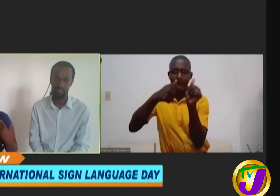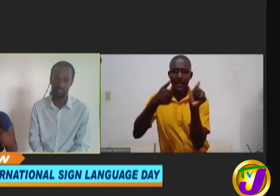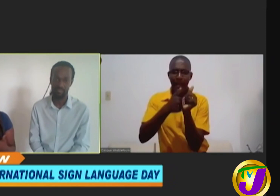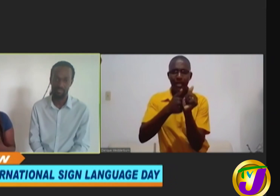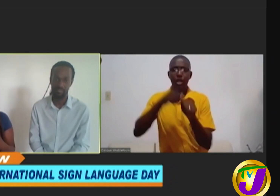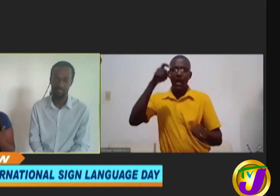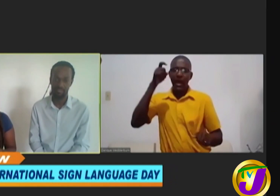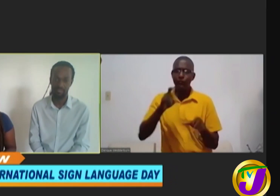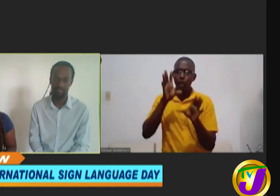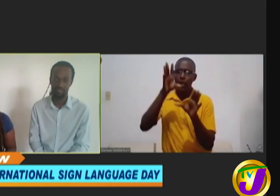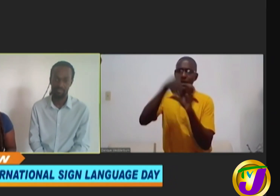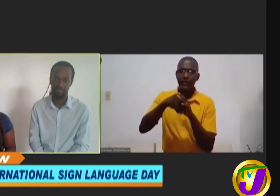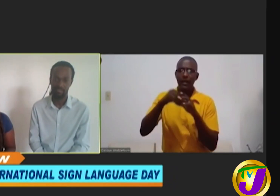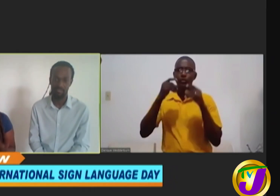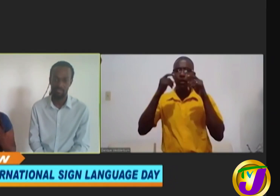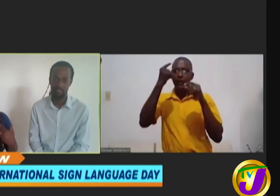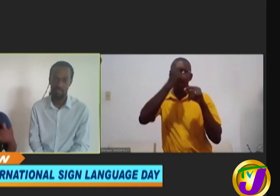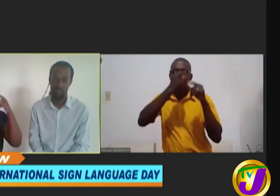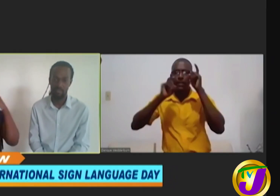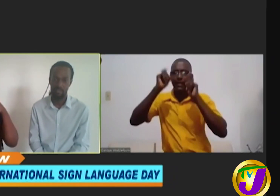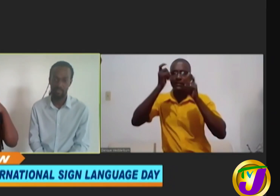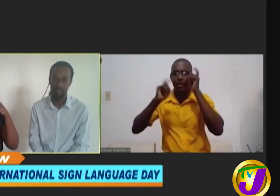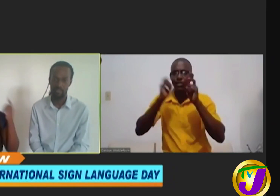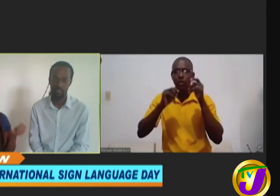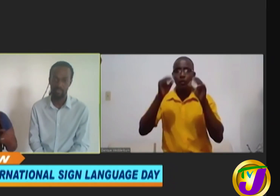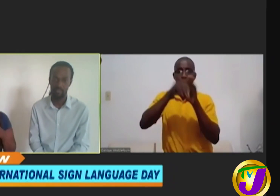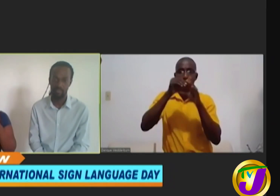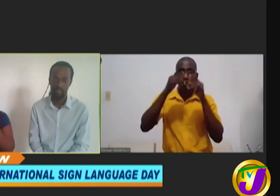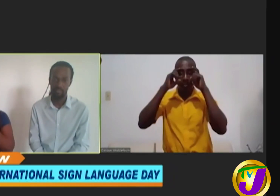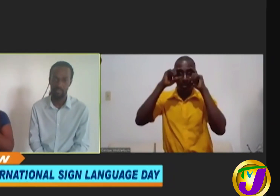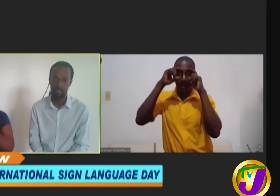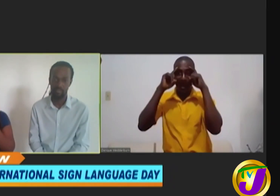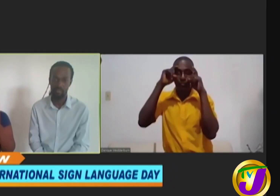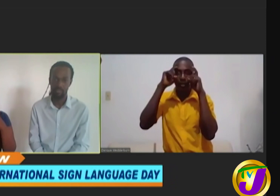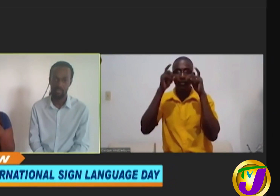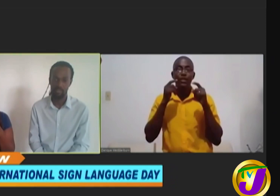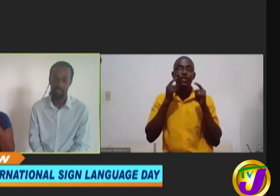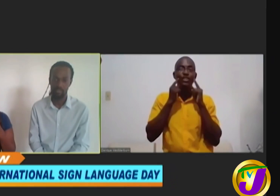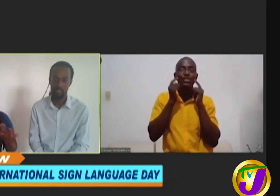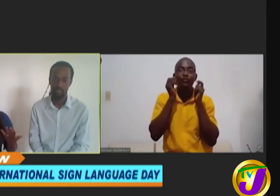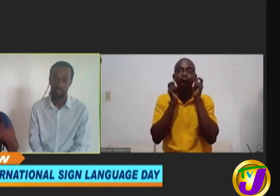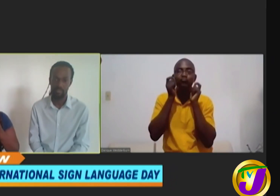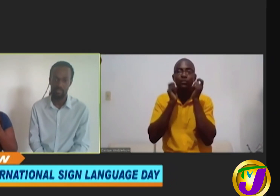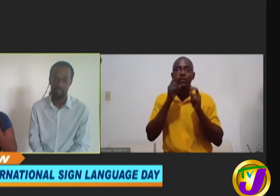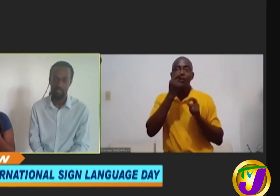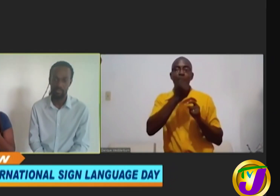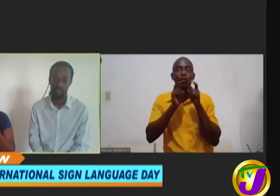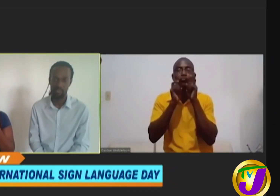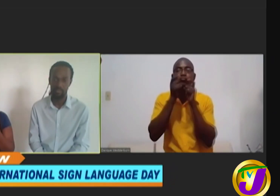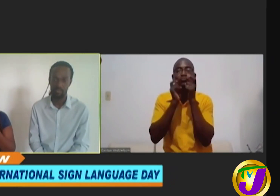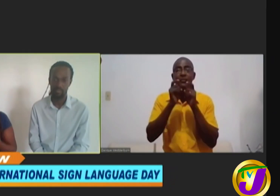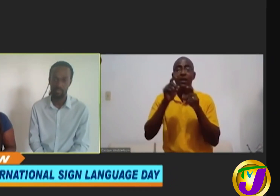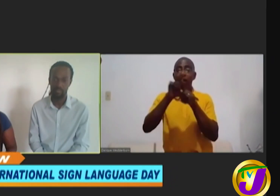to incorporate your facial expression, which includes your eyebrows, it includes your cheeks, your mouth, And it also